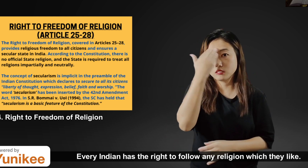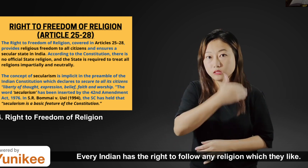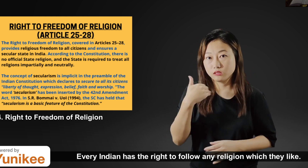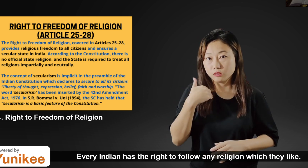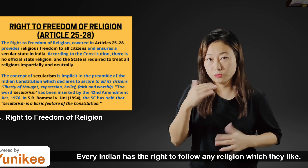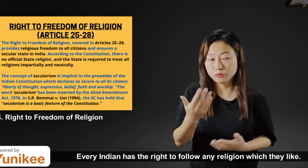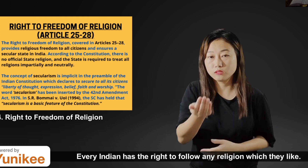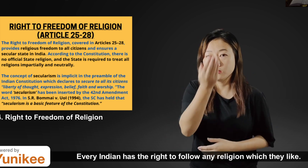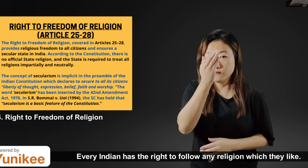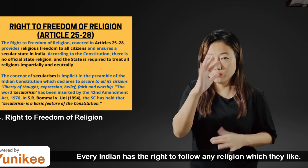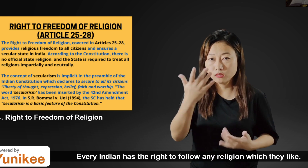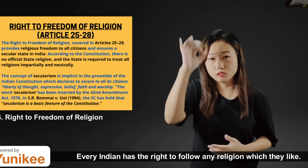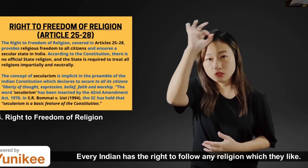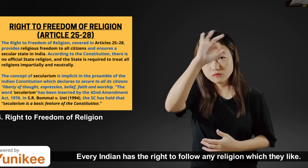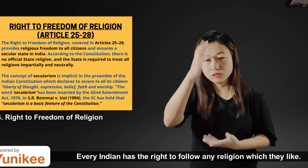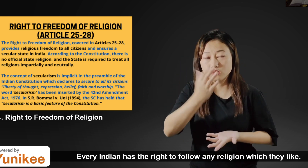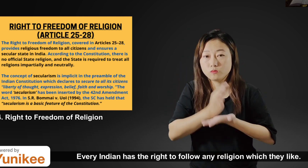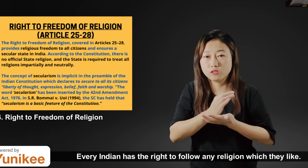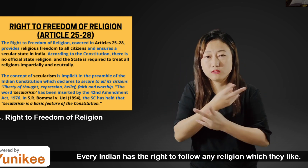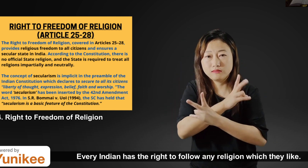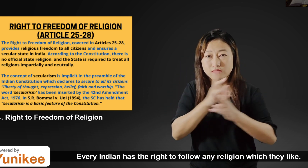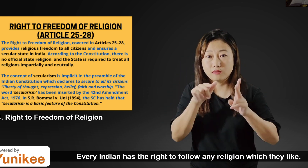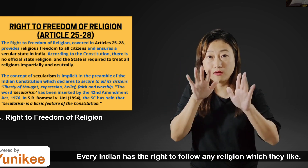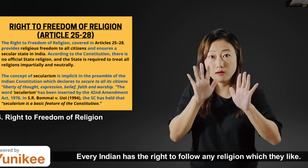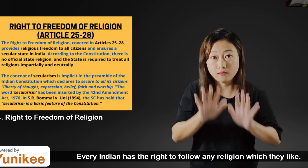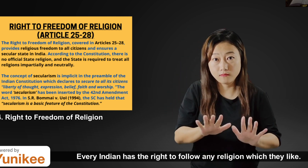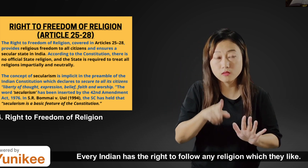every indian has the right to follow any religion which they like